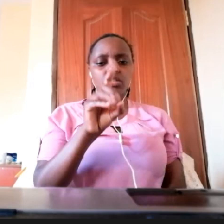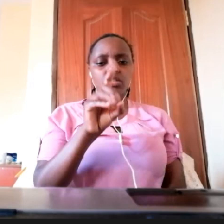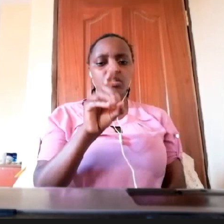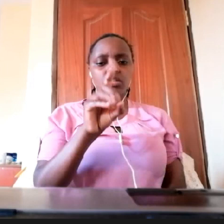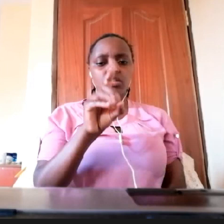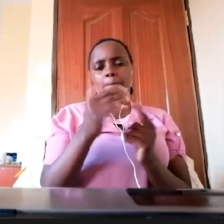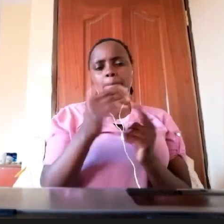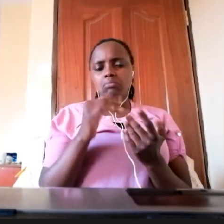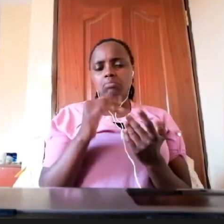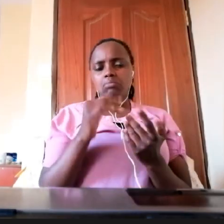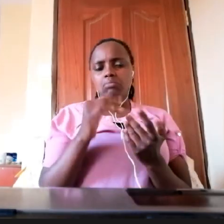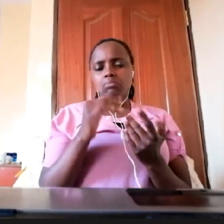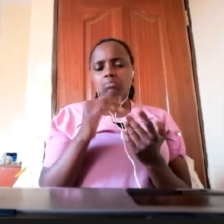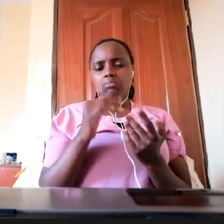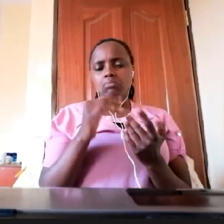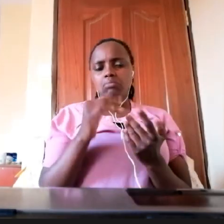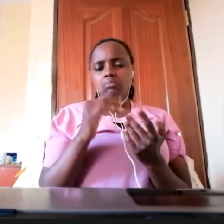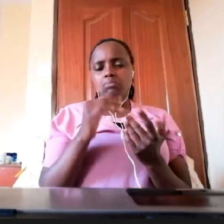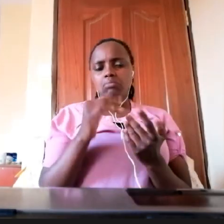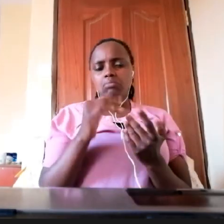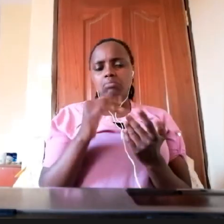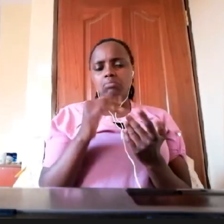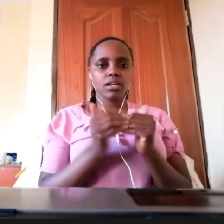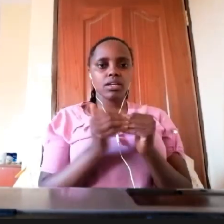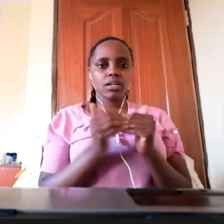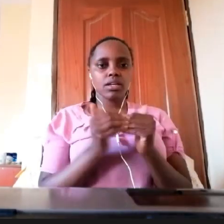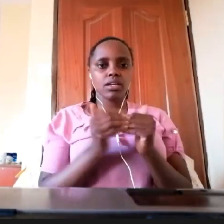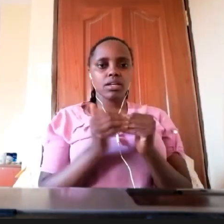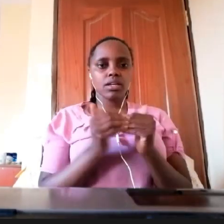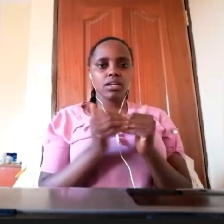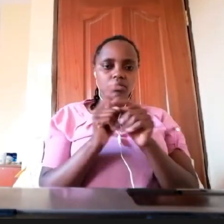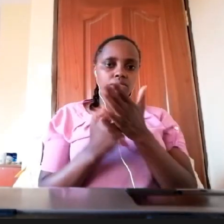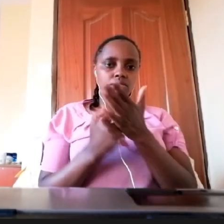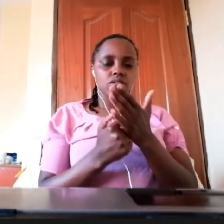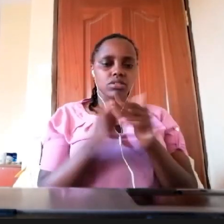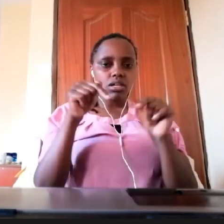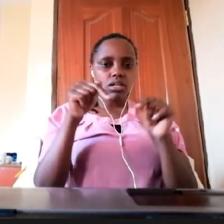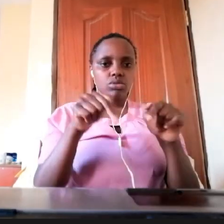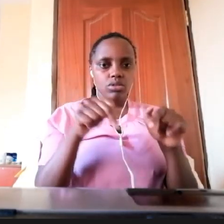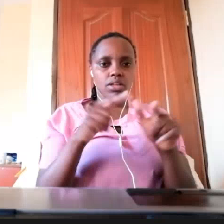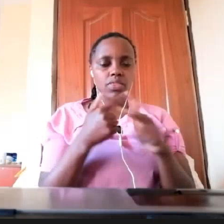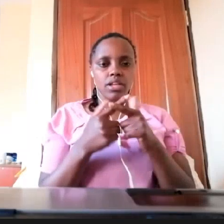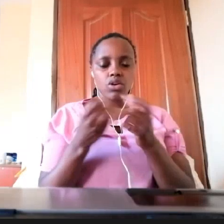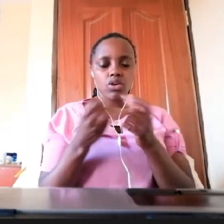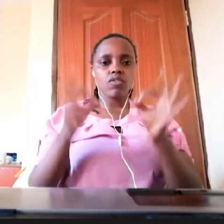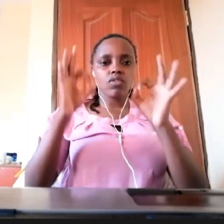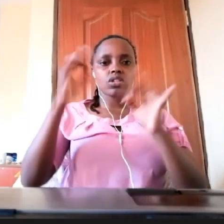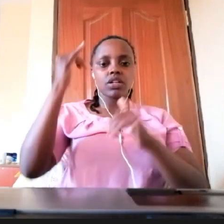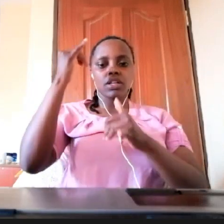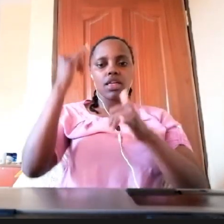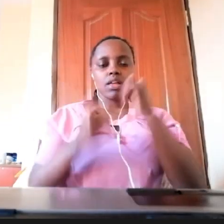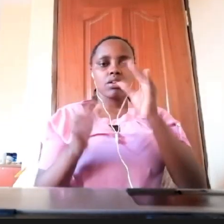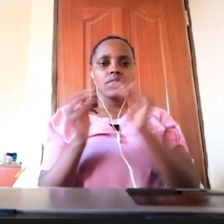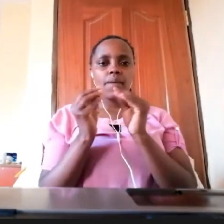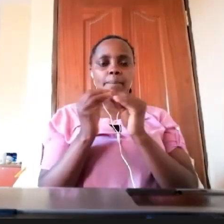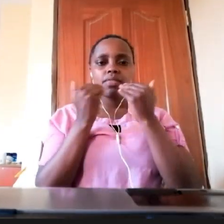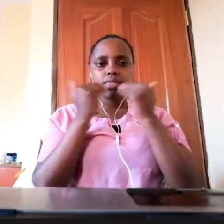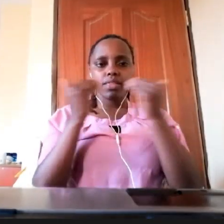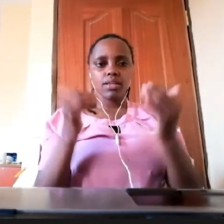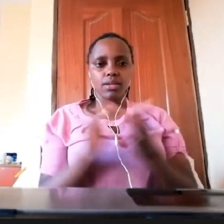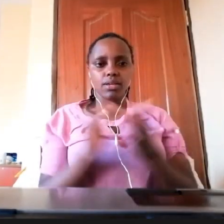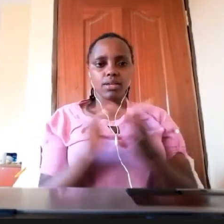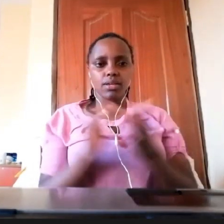her reflections, maybe a bit of a way forward in terms of the discussions today, and to officially close the meeting. Thank you very much.